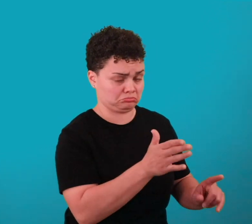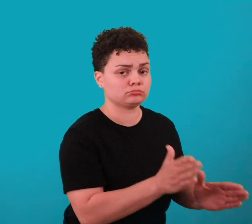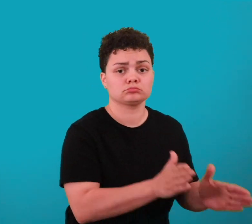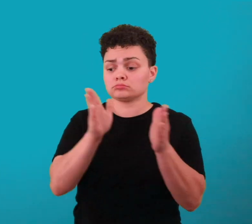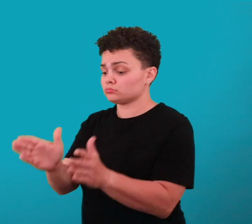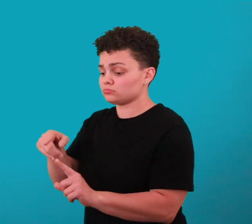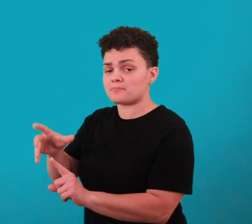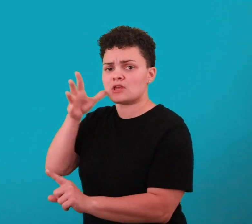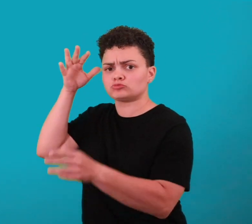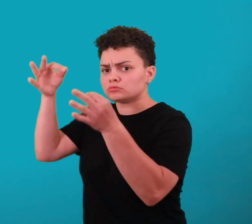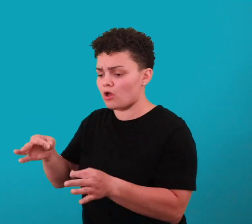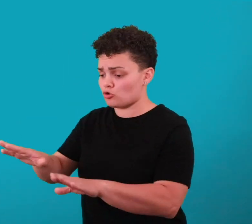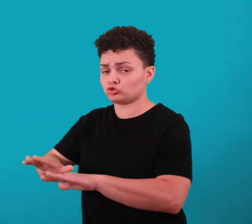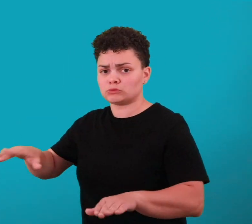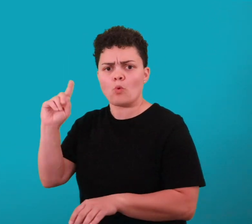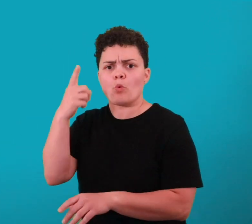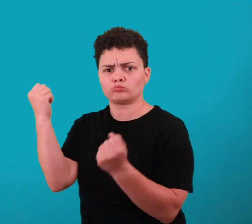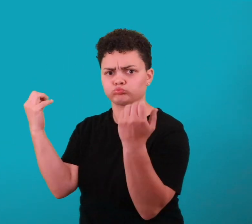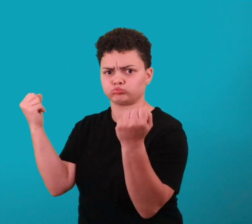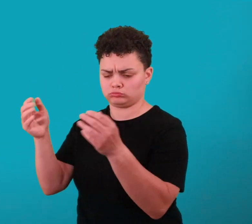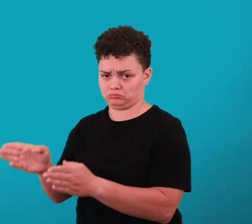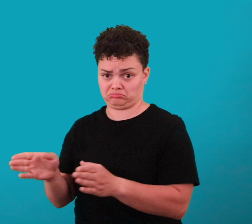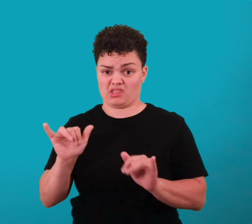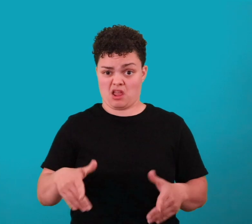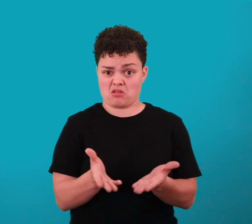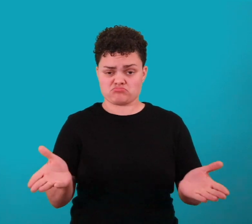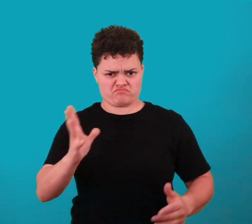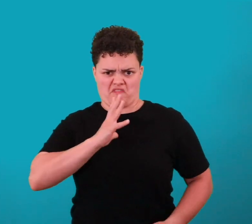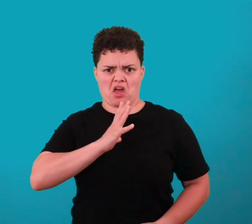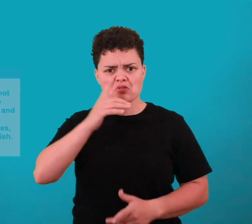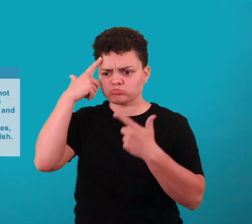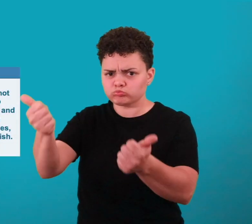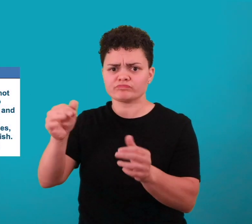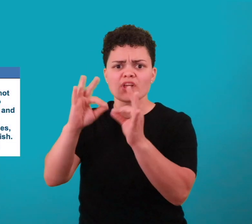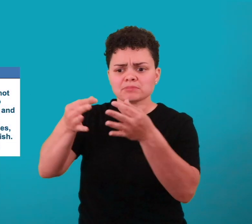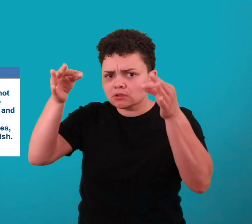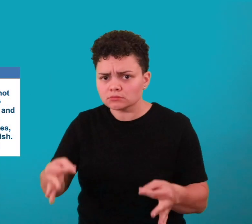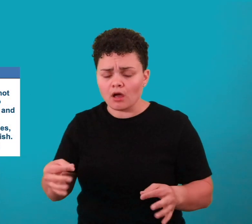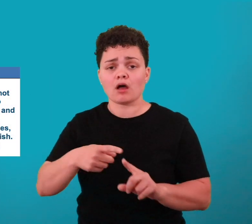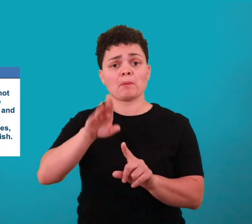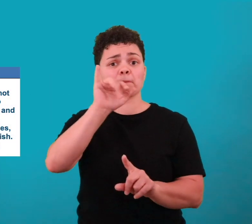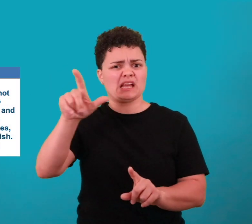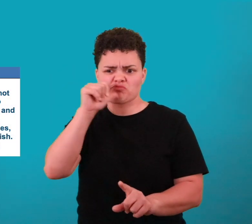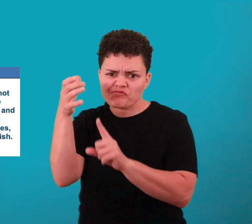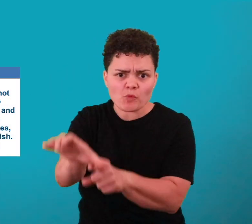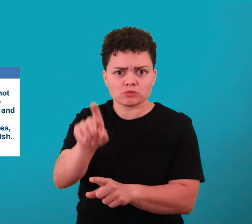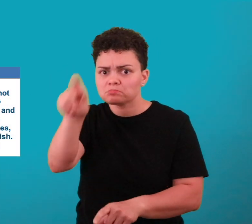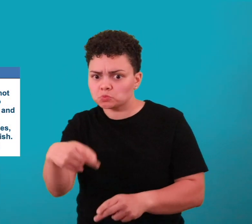this. This is not true. The Lead K bill does not and will not interfere with the family's decision to have their deaf child learn to listen and